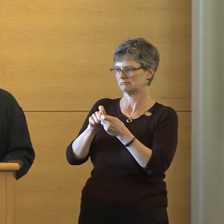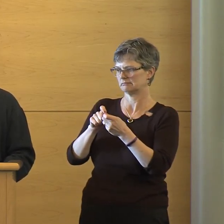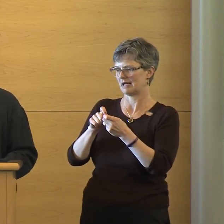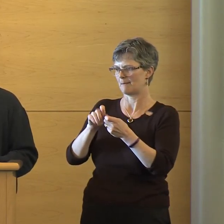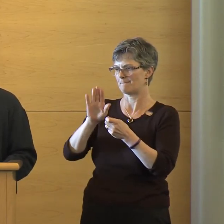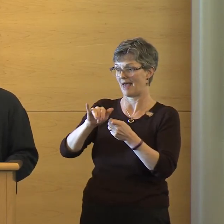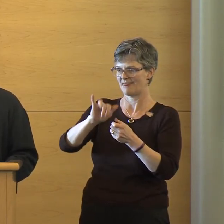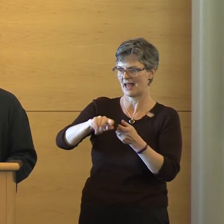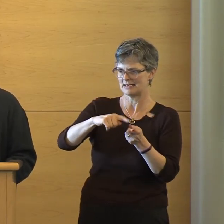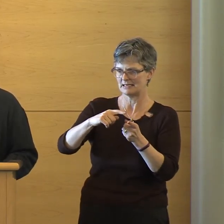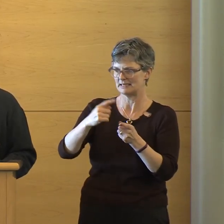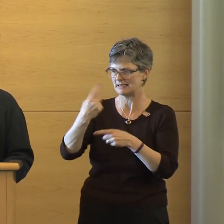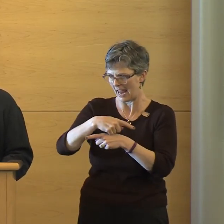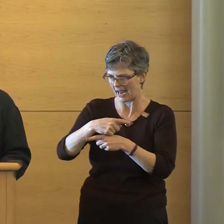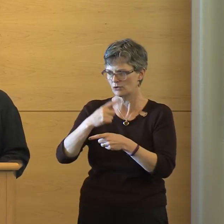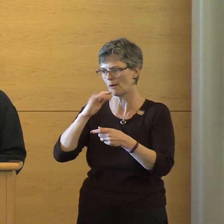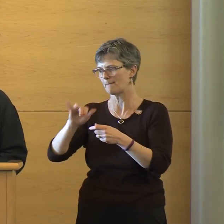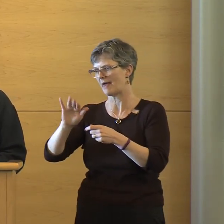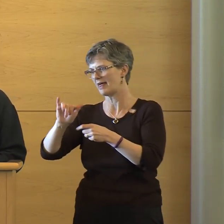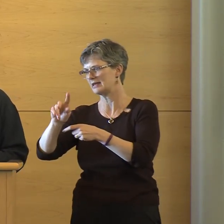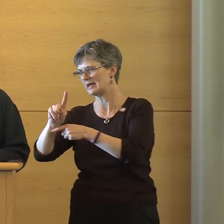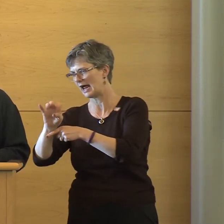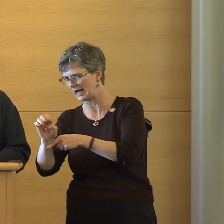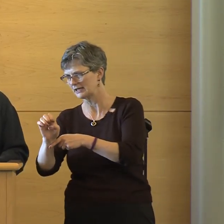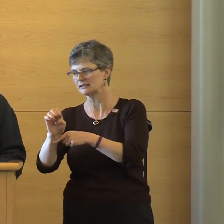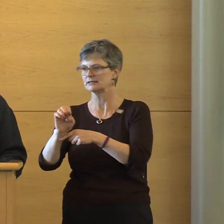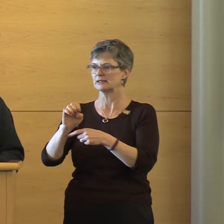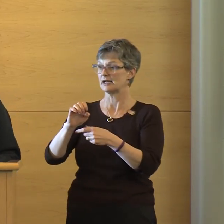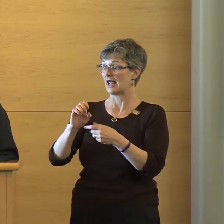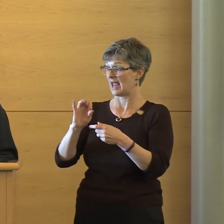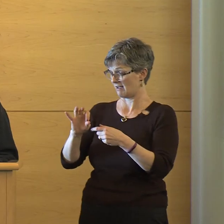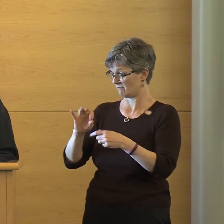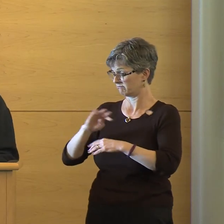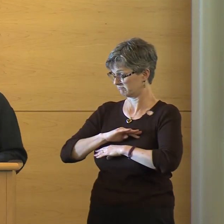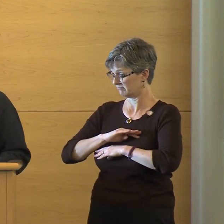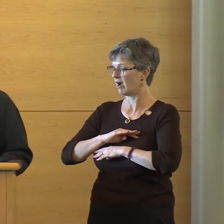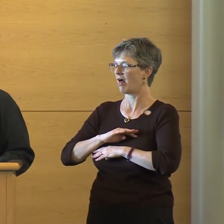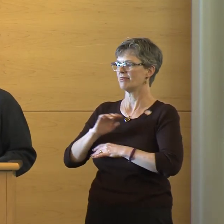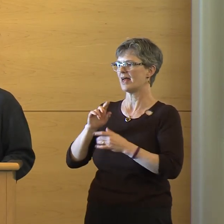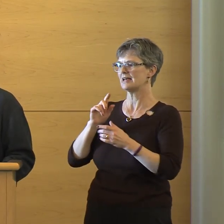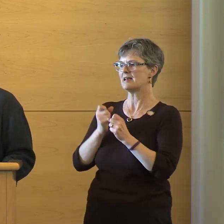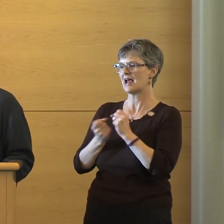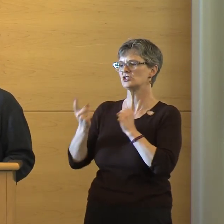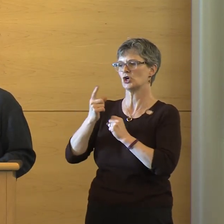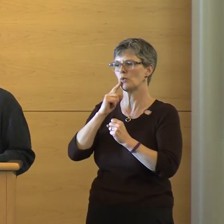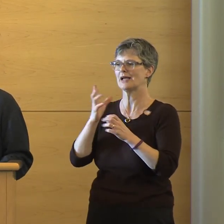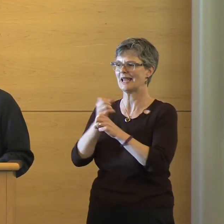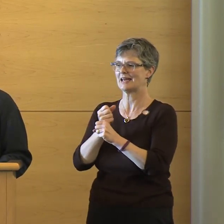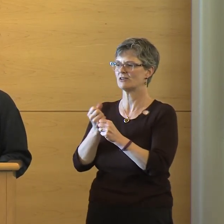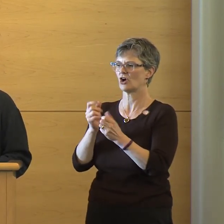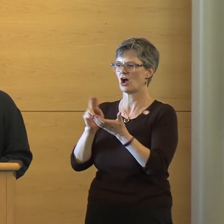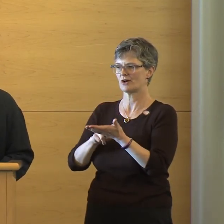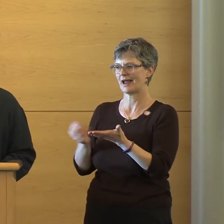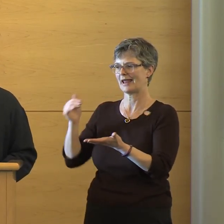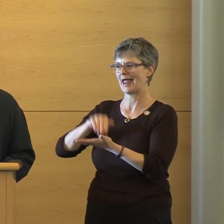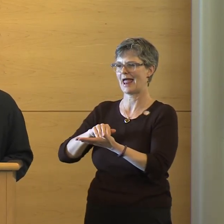we realize that you're not accessible now, you know, but you've expressed a commitment and, you know, here's a